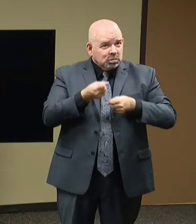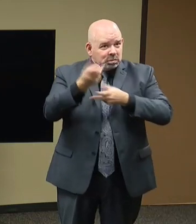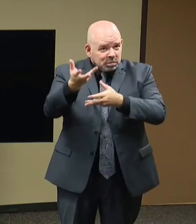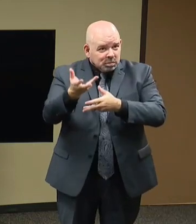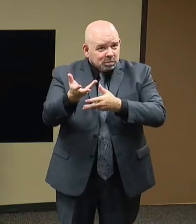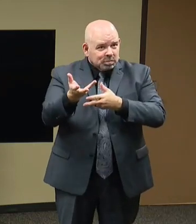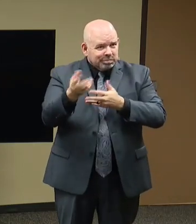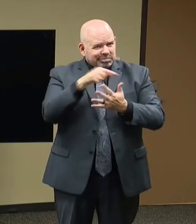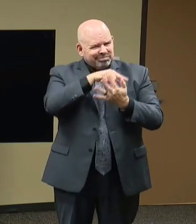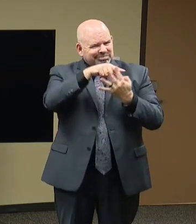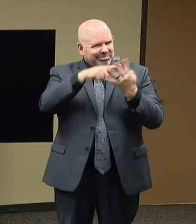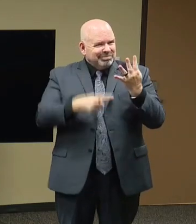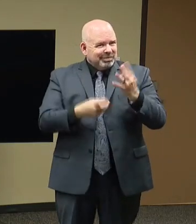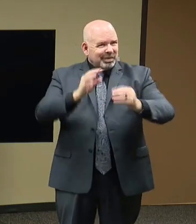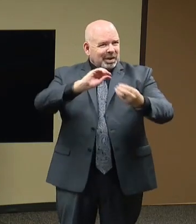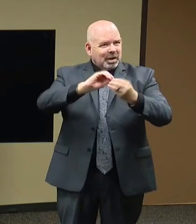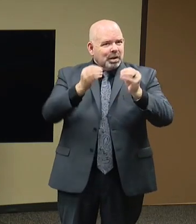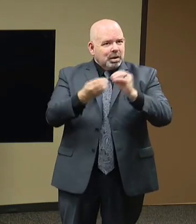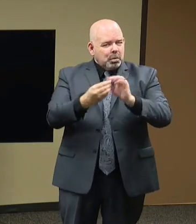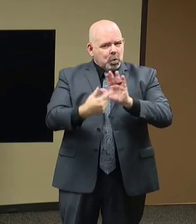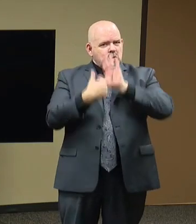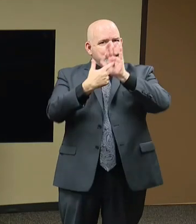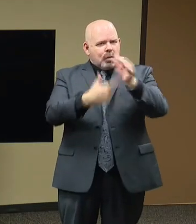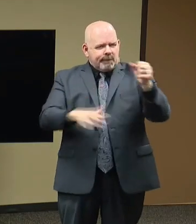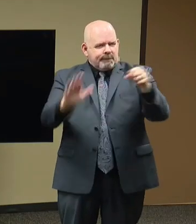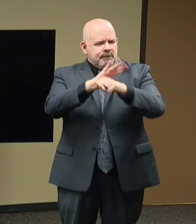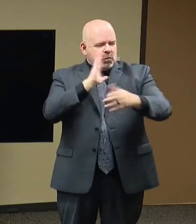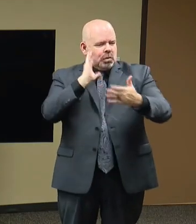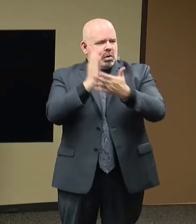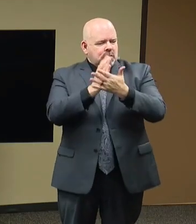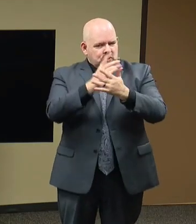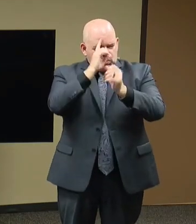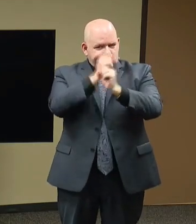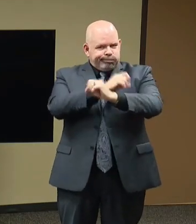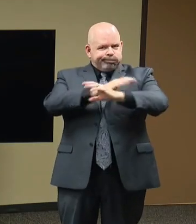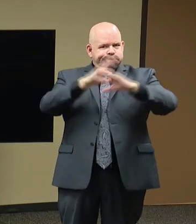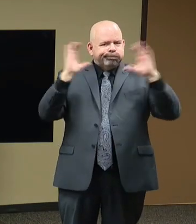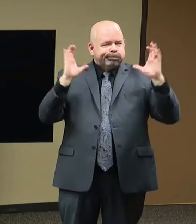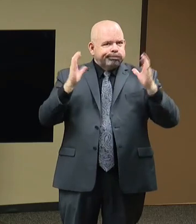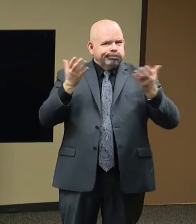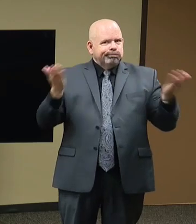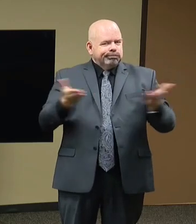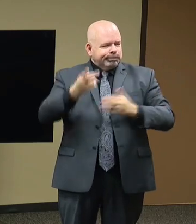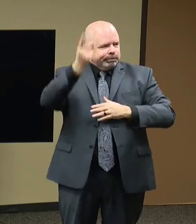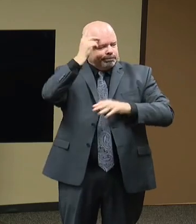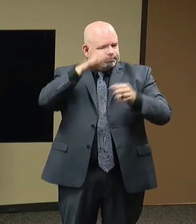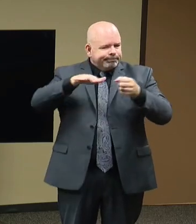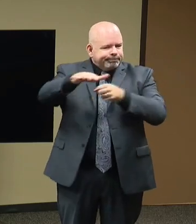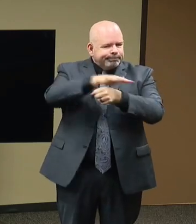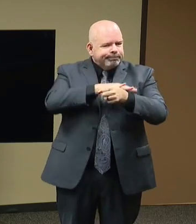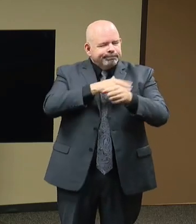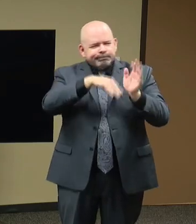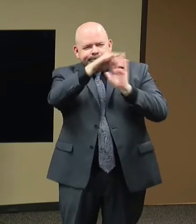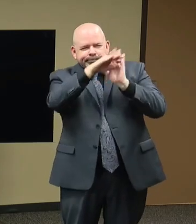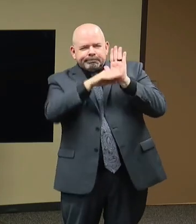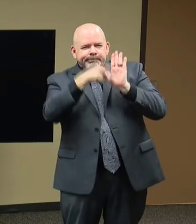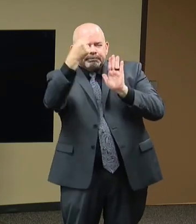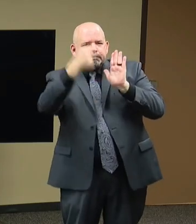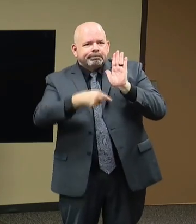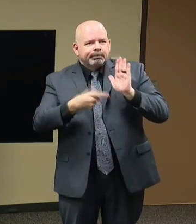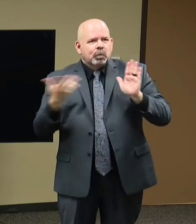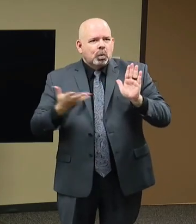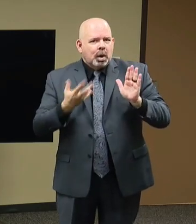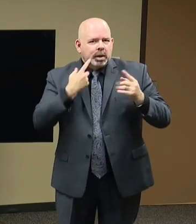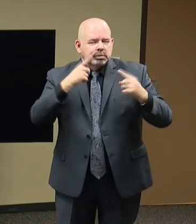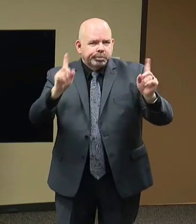what's going on in our community. How many people are adhering to it? So for whatever, we've got enough that we've